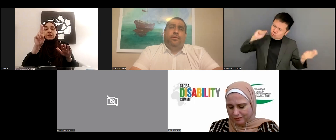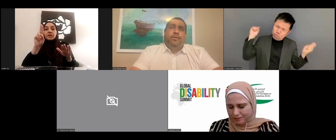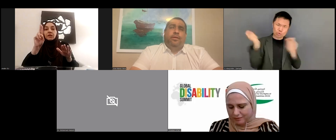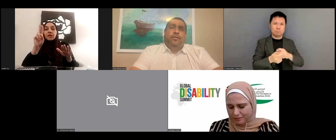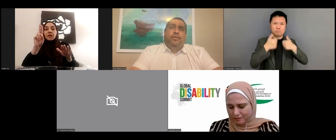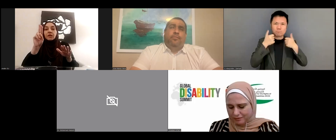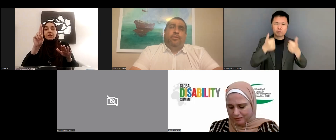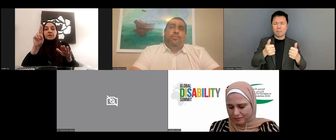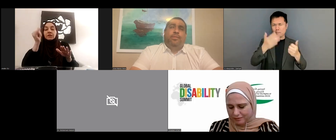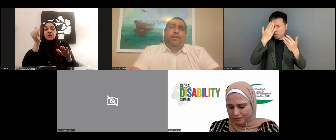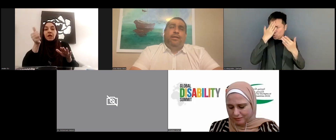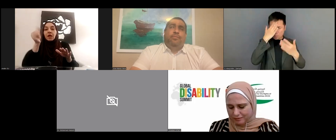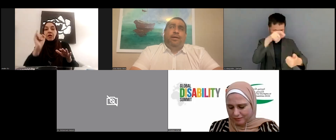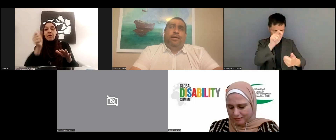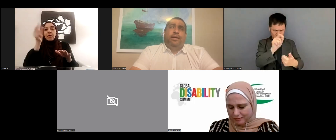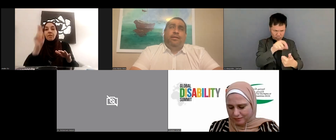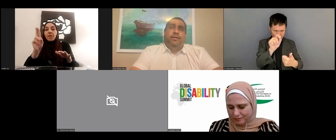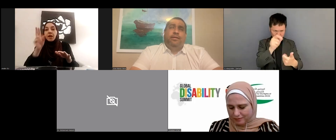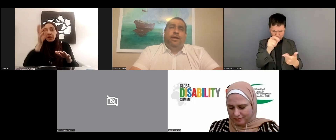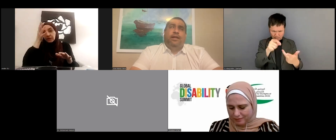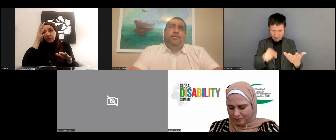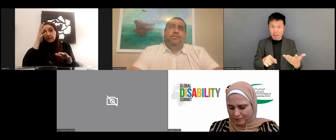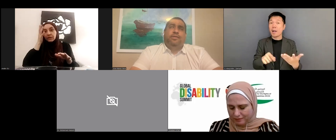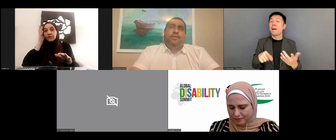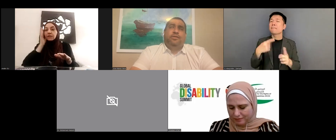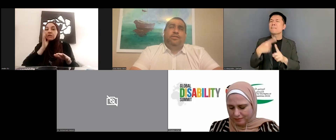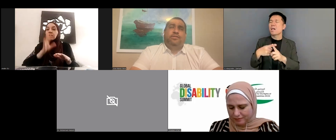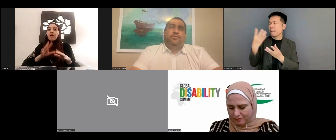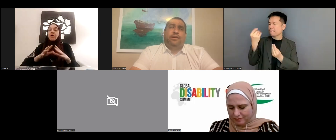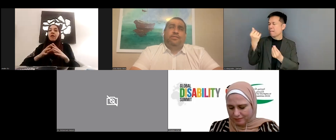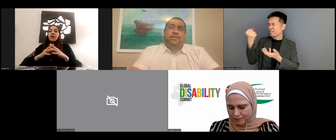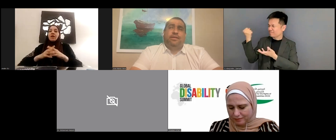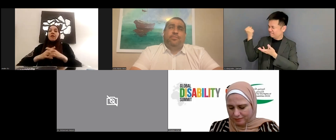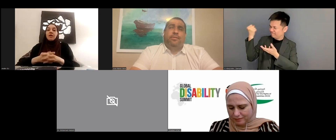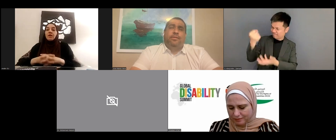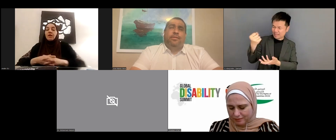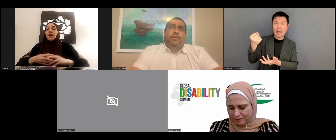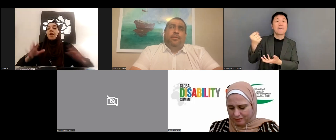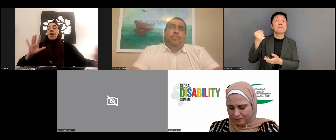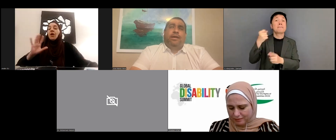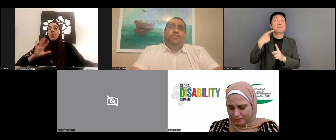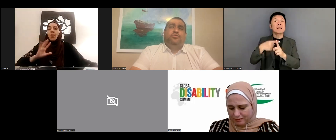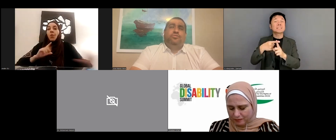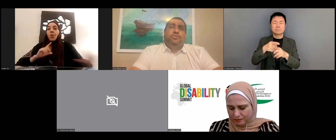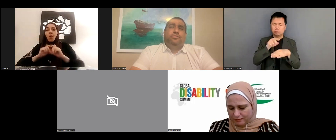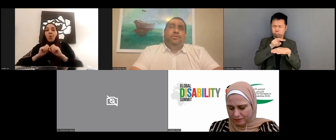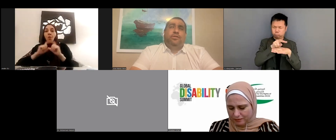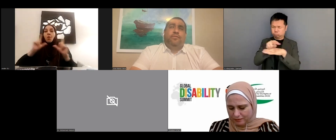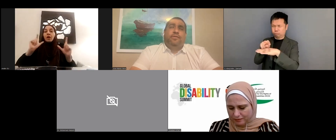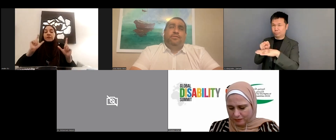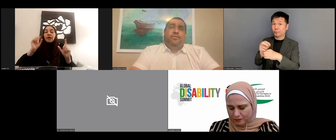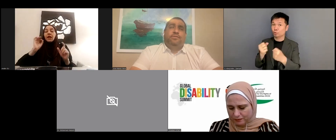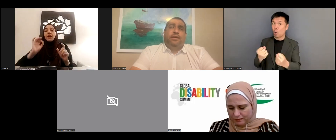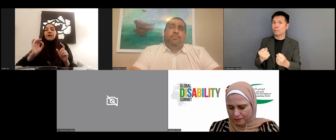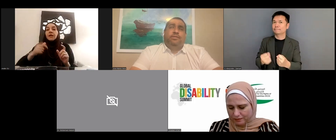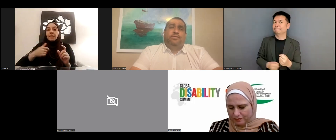measurable, with money behind, and also with a solid tracking system. Back in June, during the